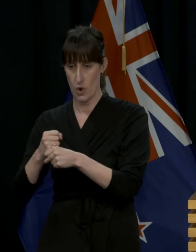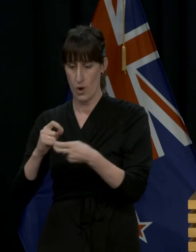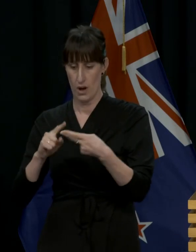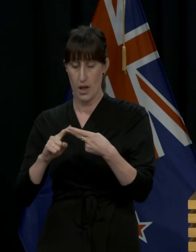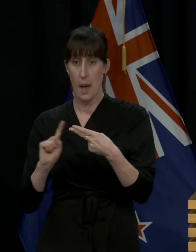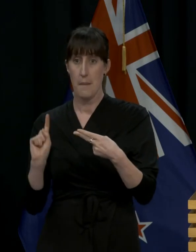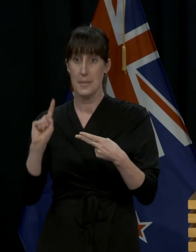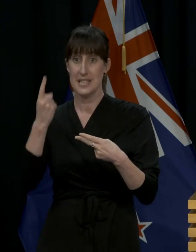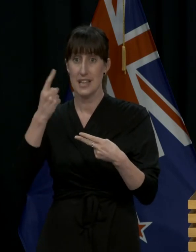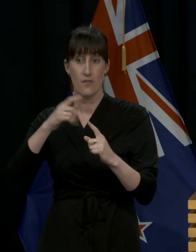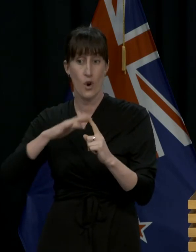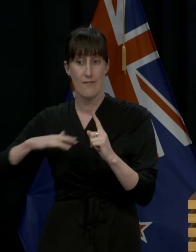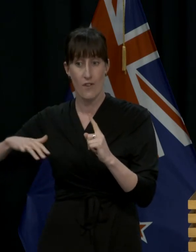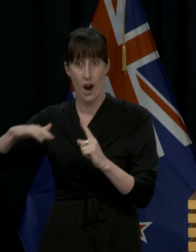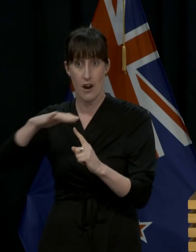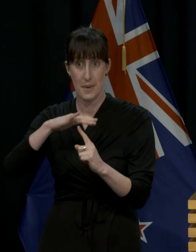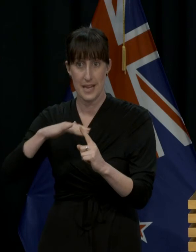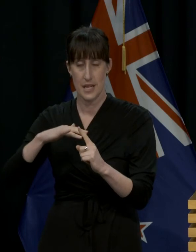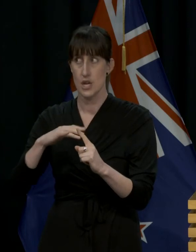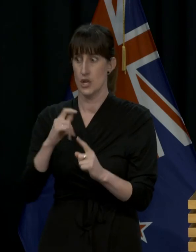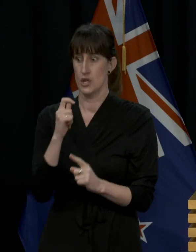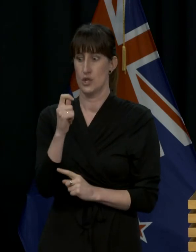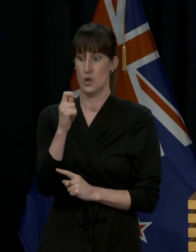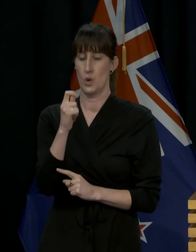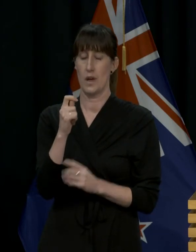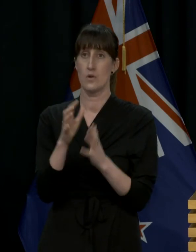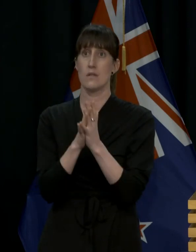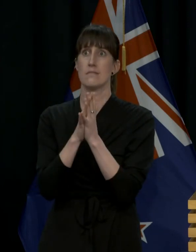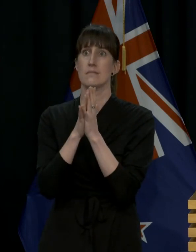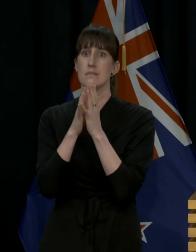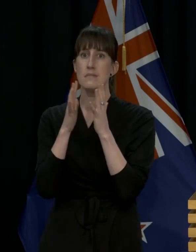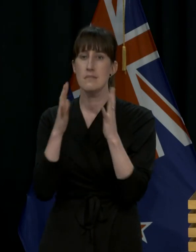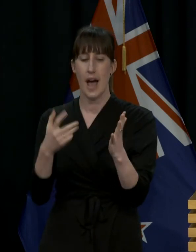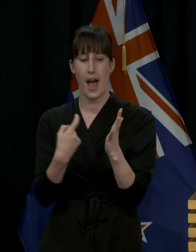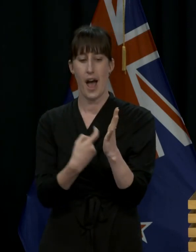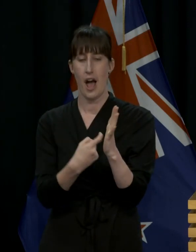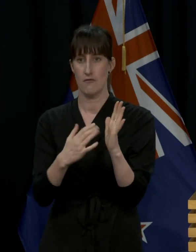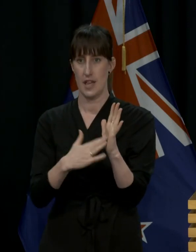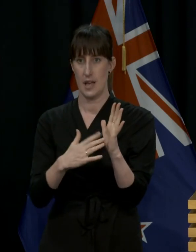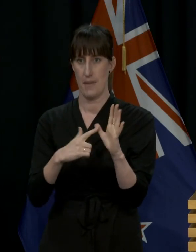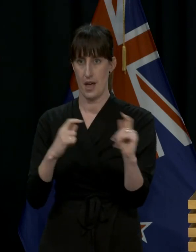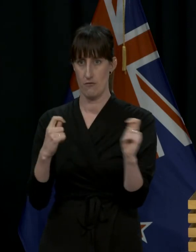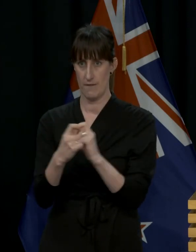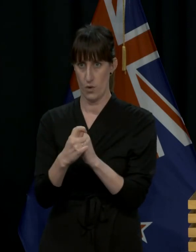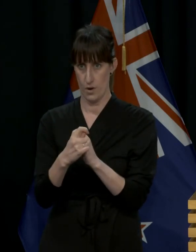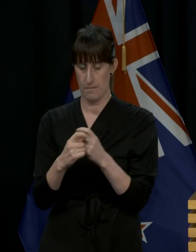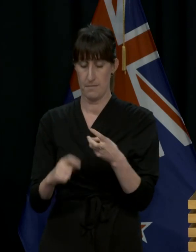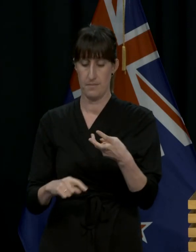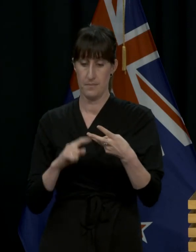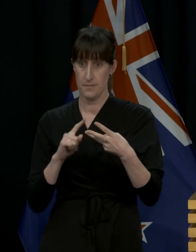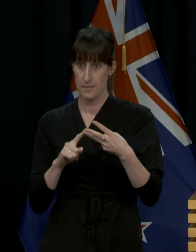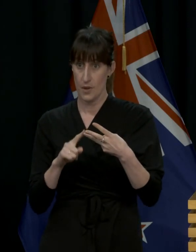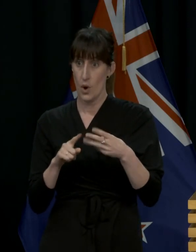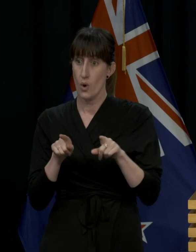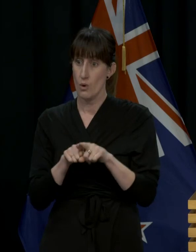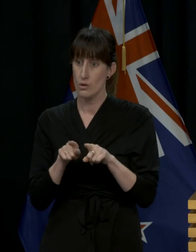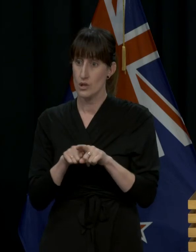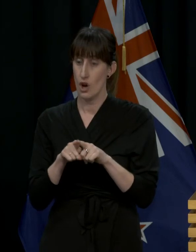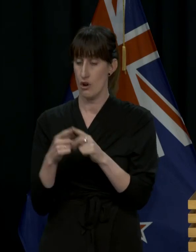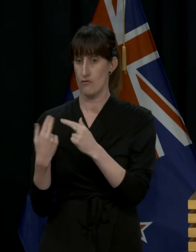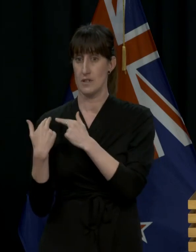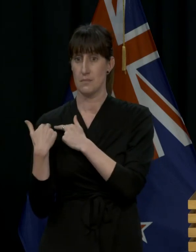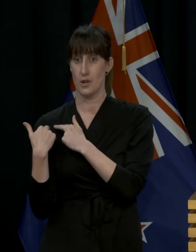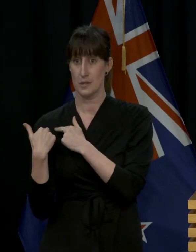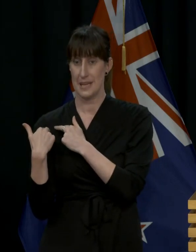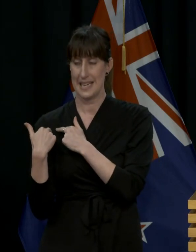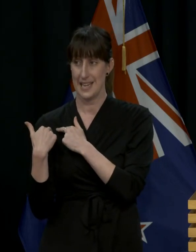about to undertake the most significant RMA reforms in decades. He'll also hold responsibility, because we've taken this back into his